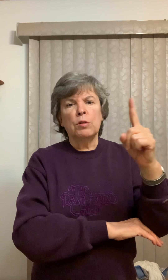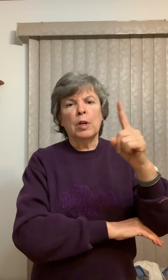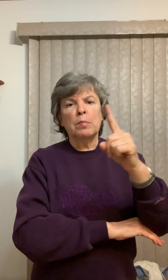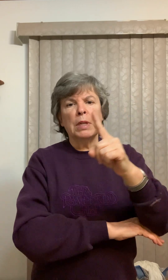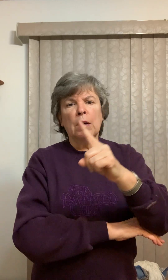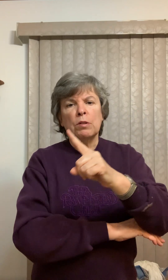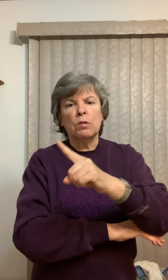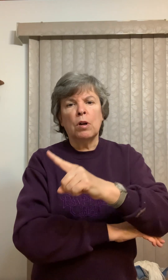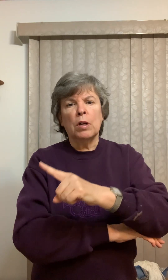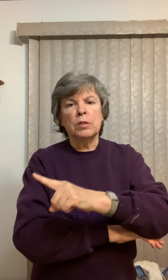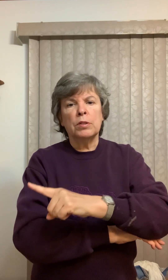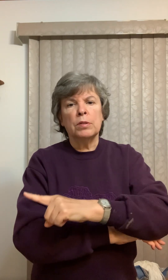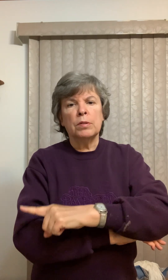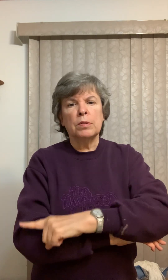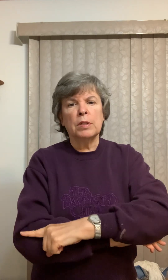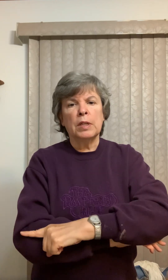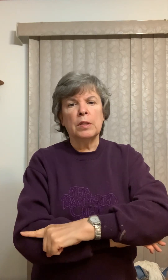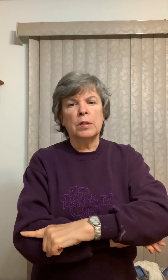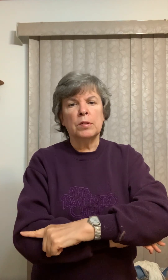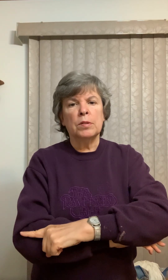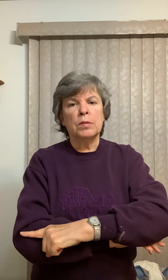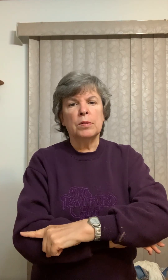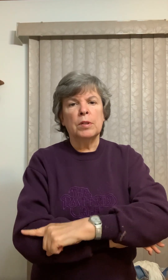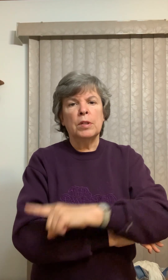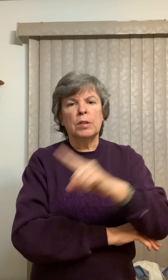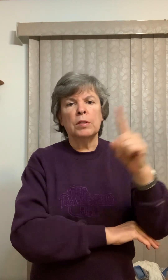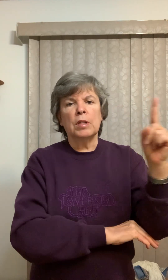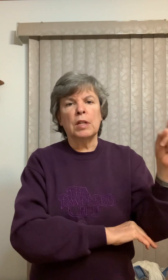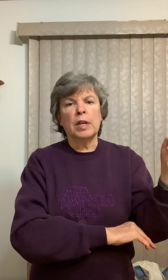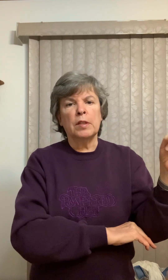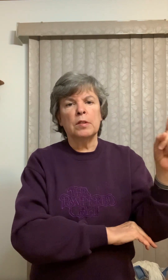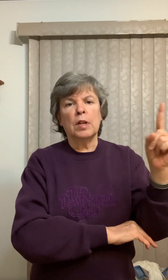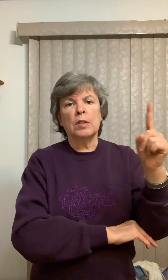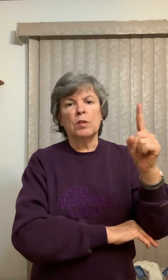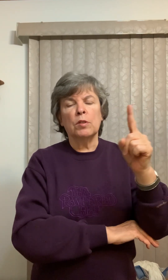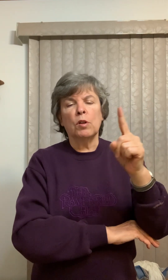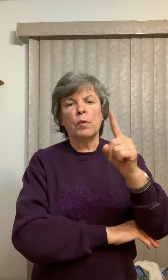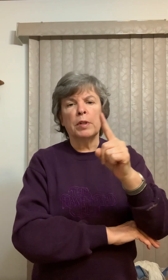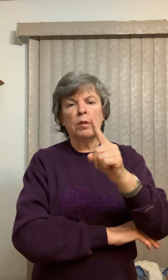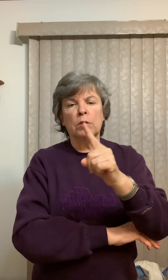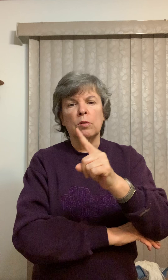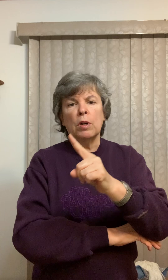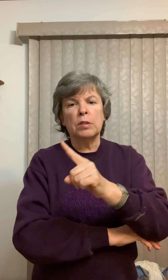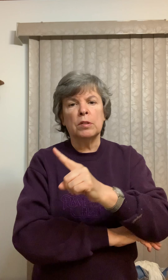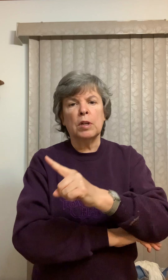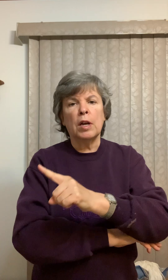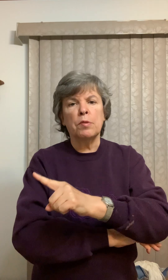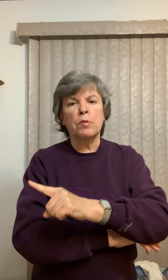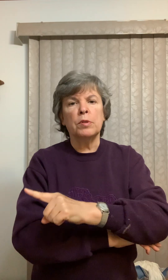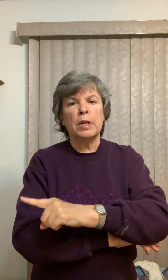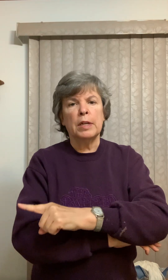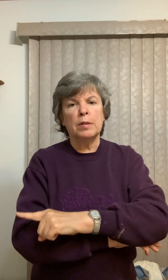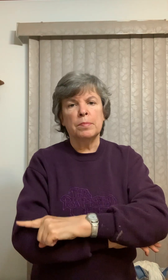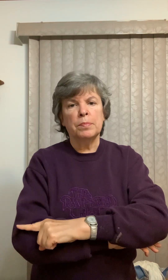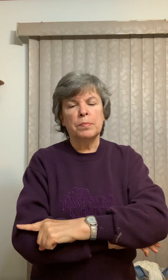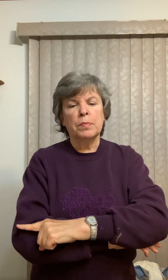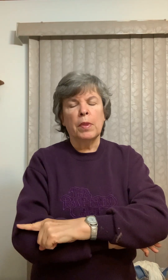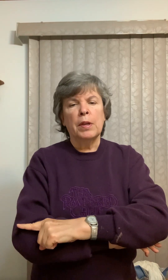come down across like this. It's kind of like the sun going across the sky through the day. So,